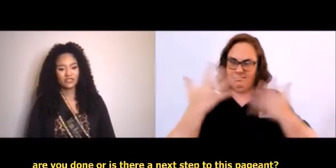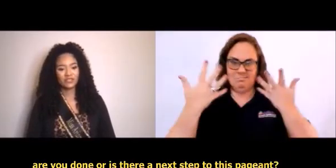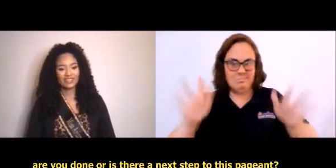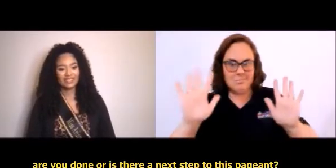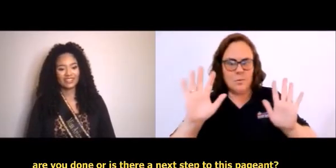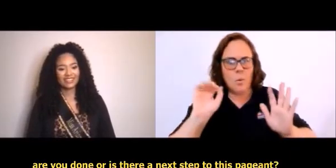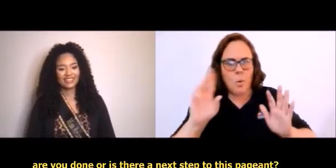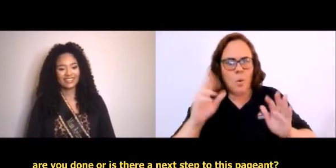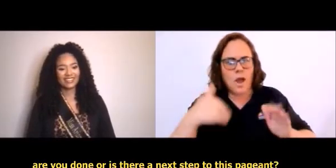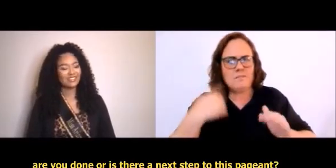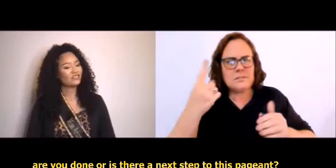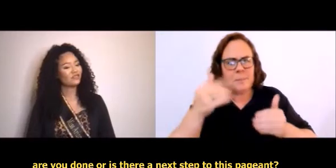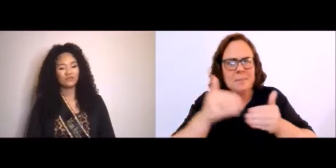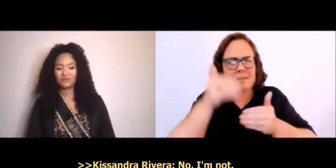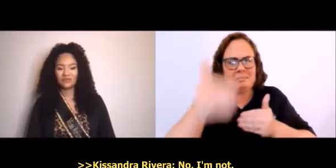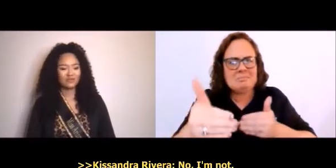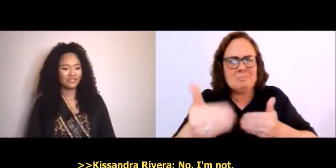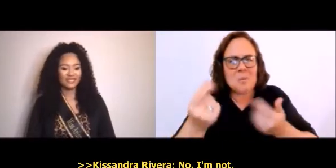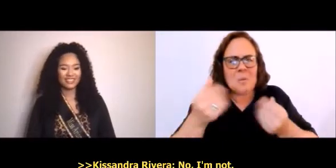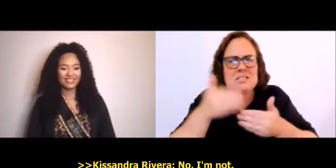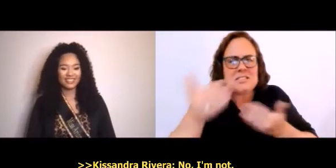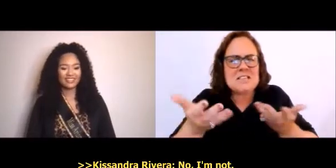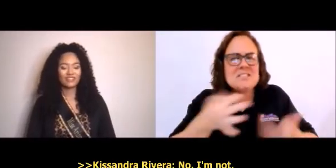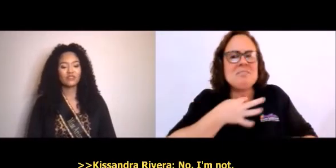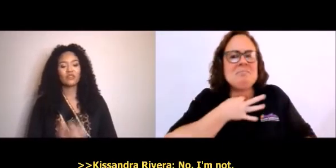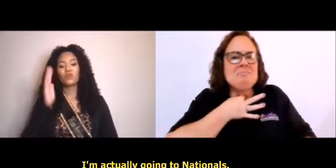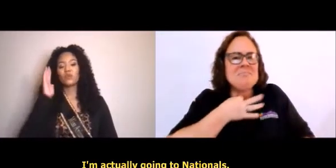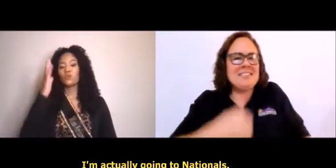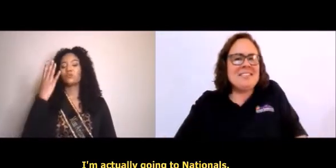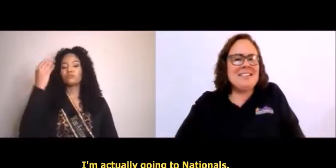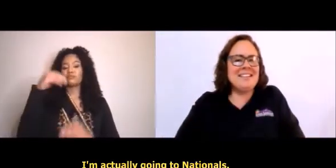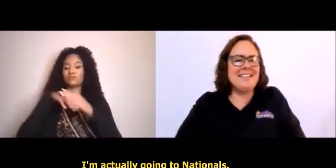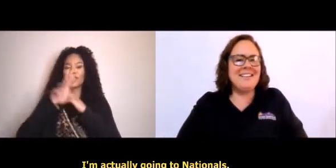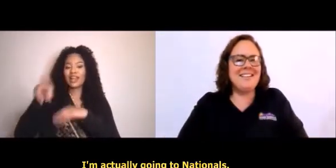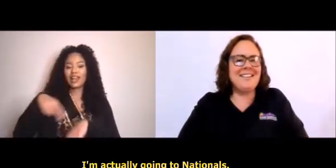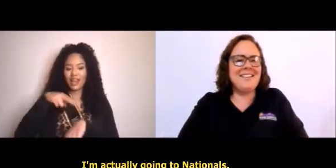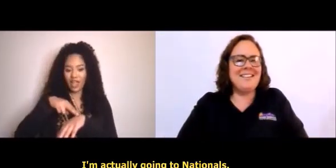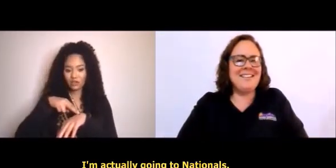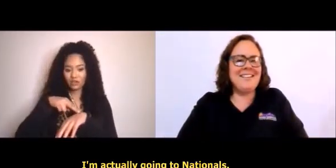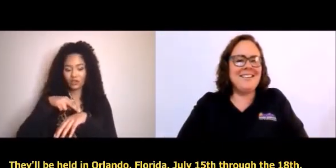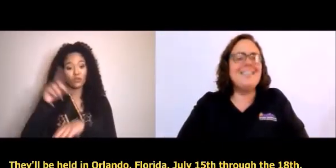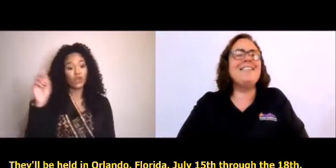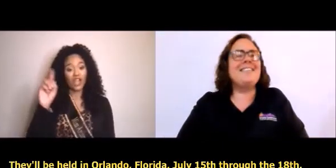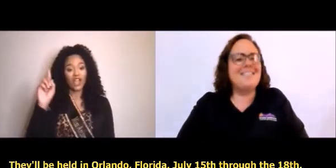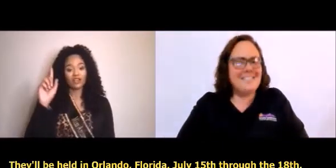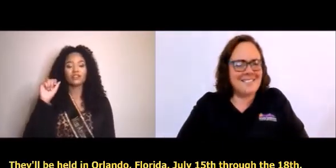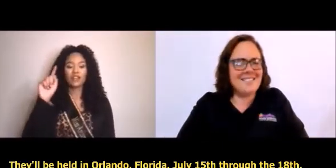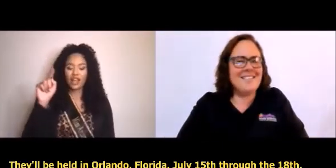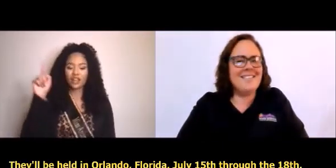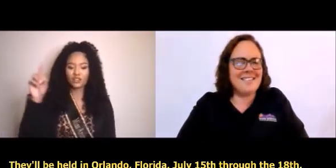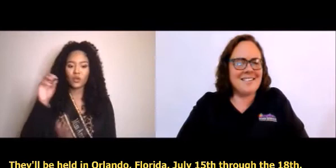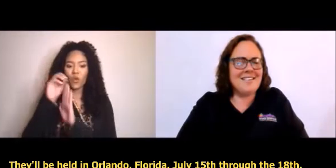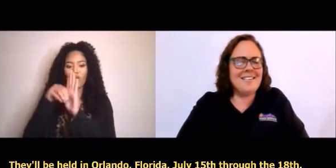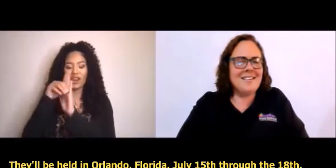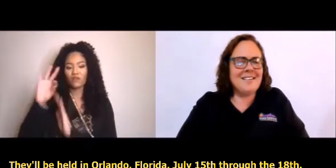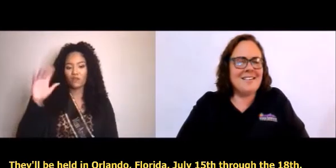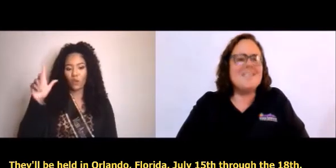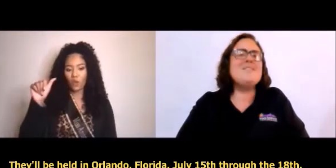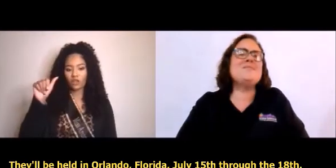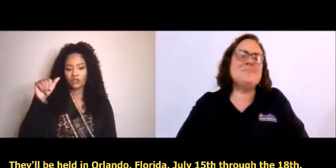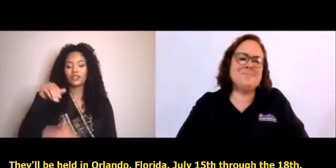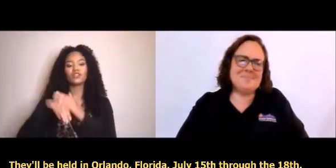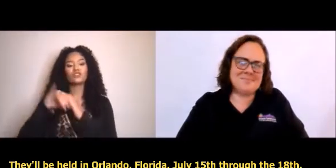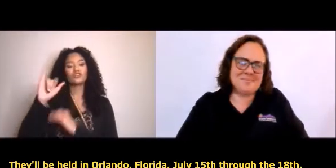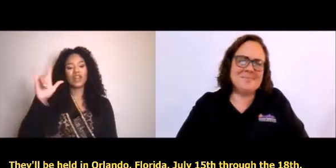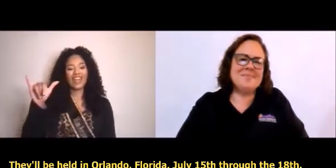there a next step to this pageant? No, I'm not. I'm actually going to nationals. They'll be held in Orlando, Florida,